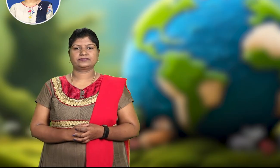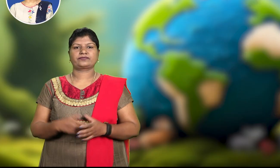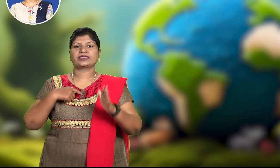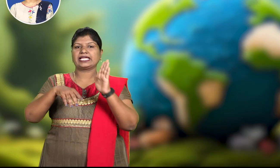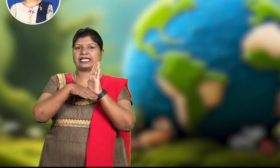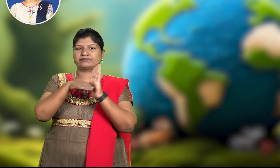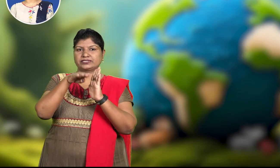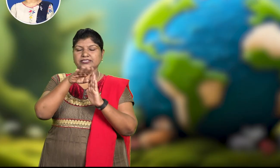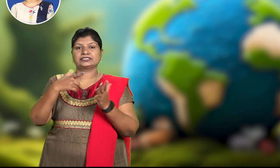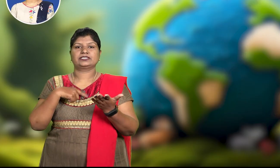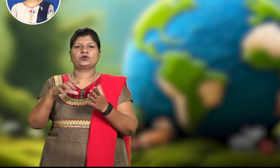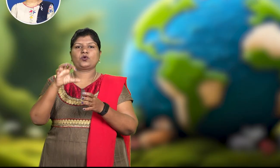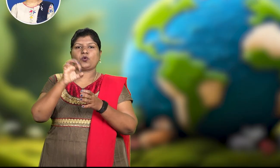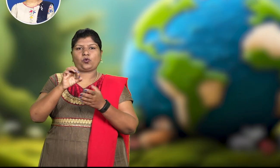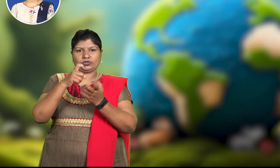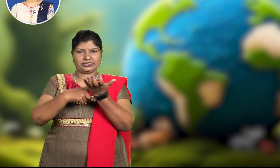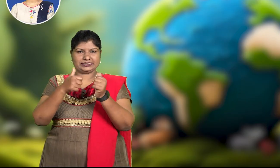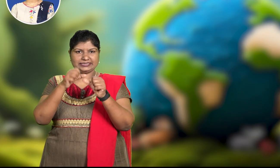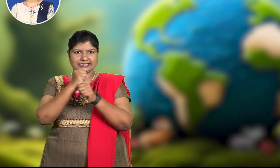levels of organization.